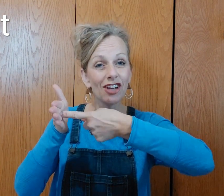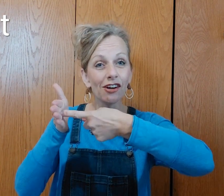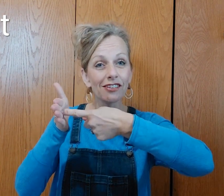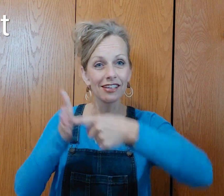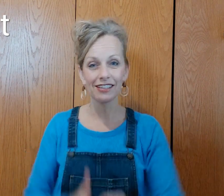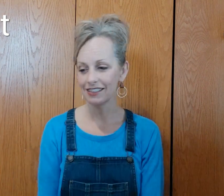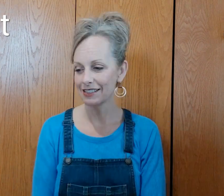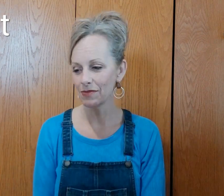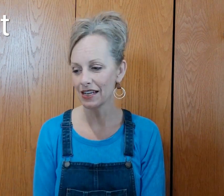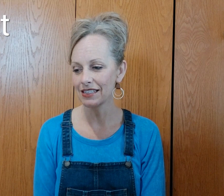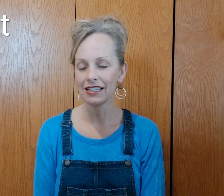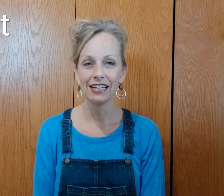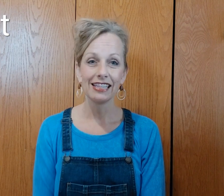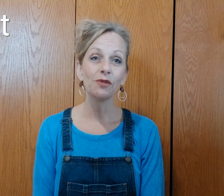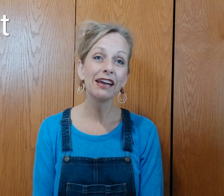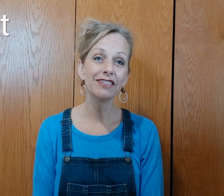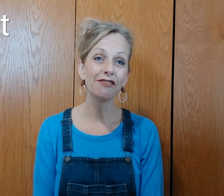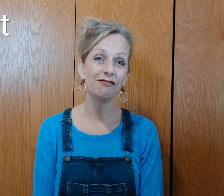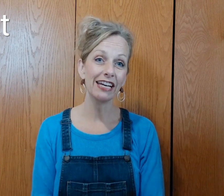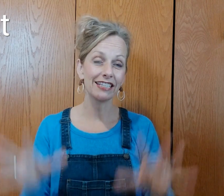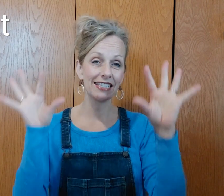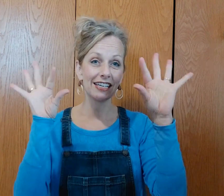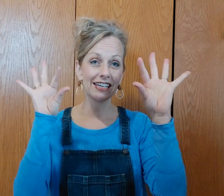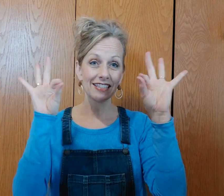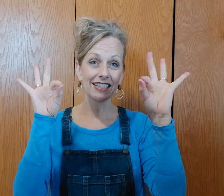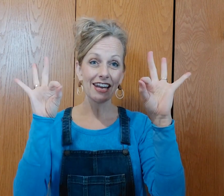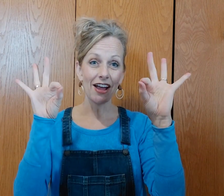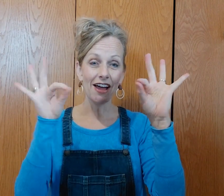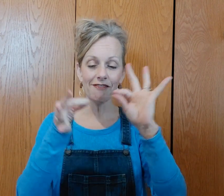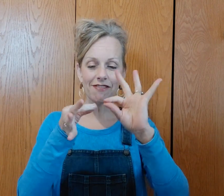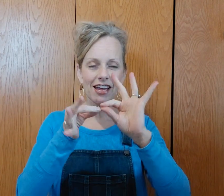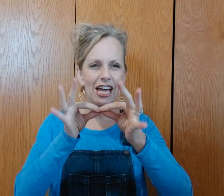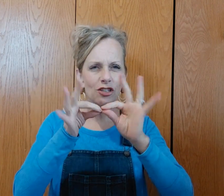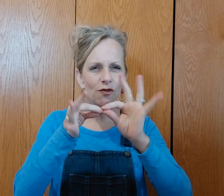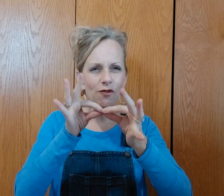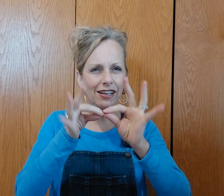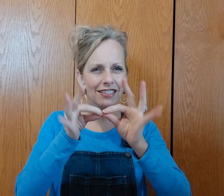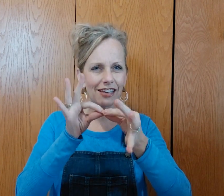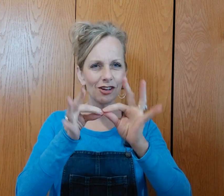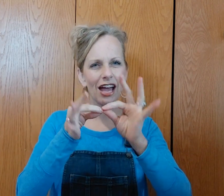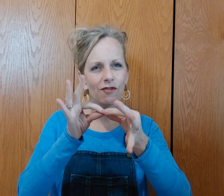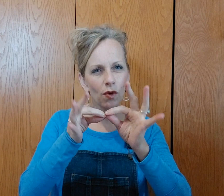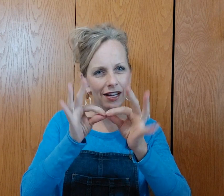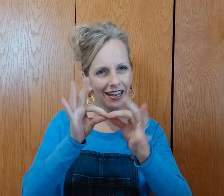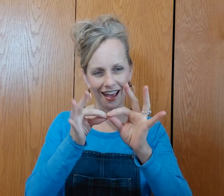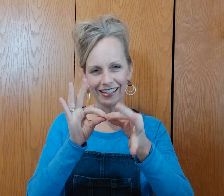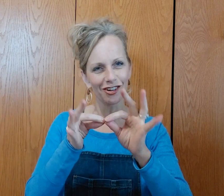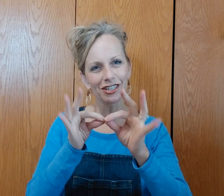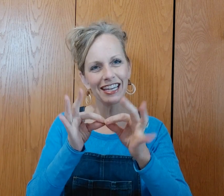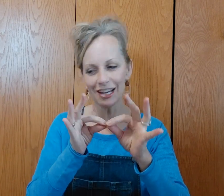start something. Then we have to fix. It's the letter F, and you fix it. You're kind of working on it or